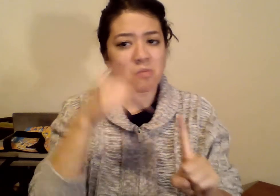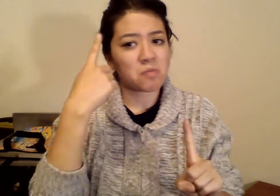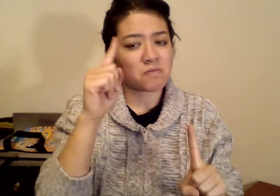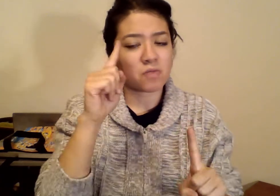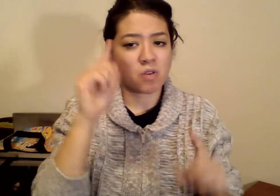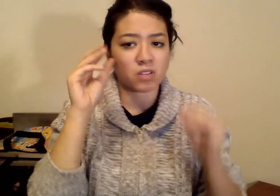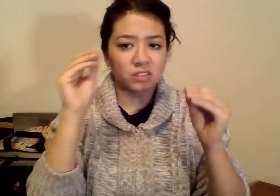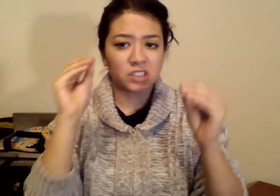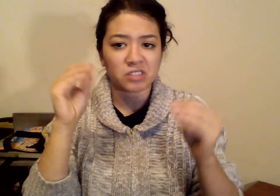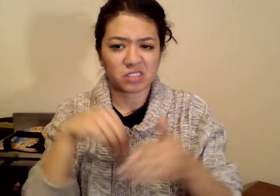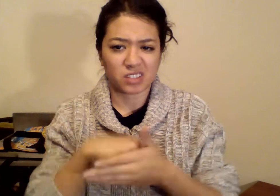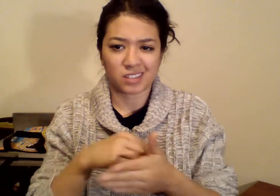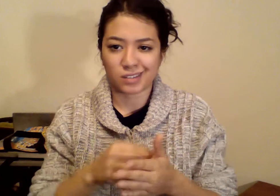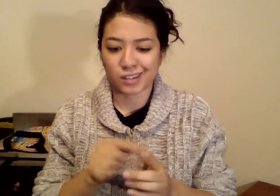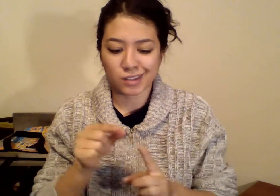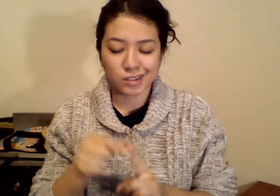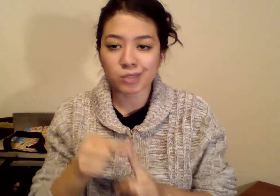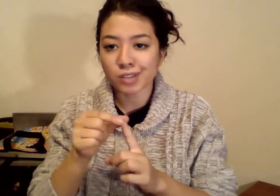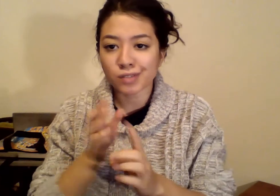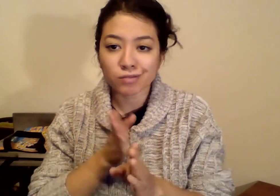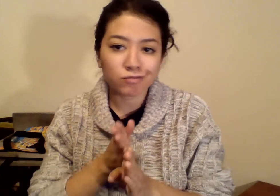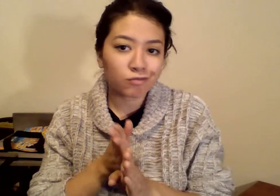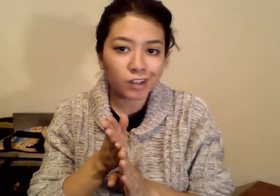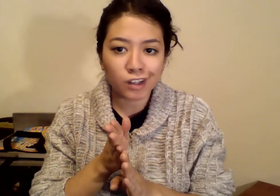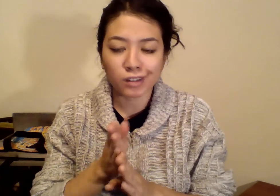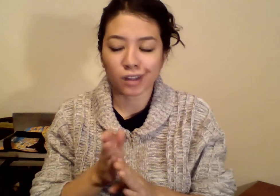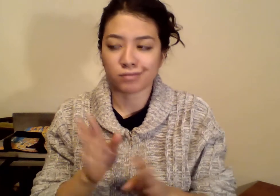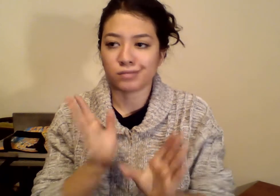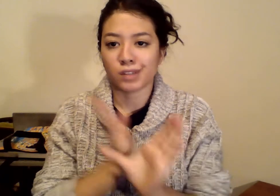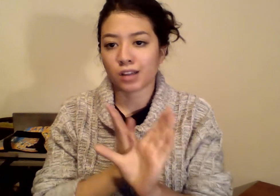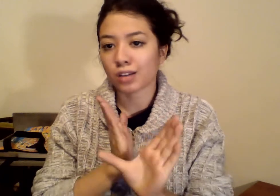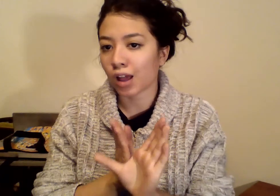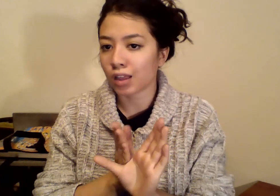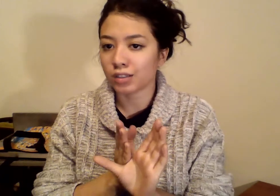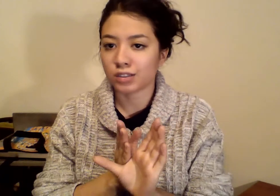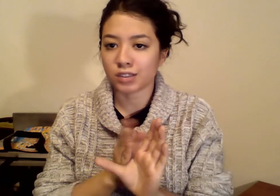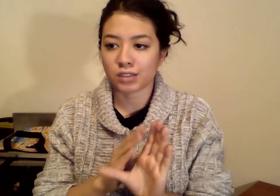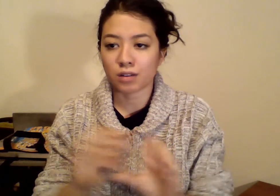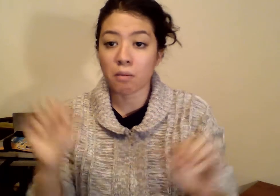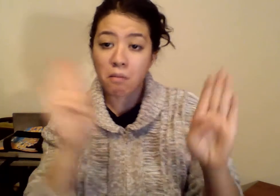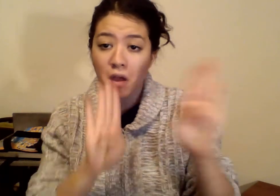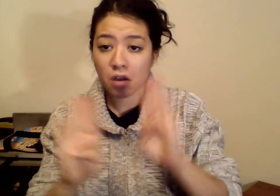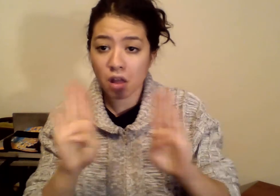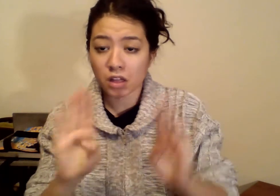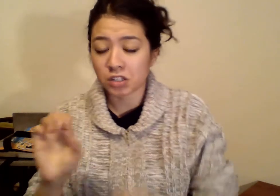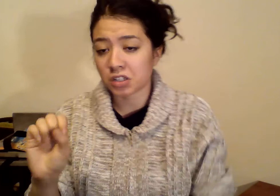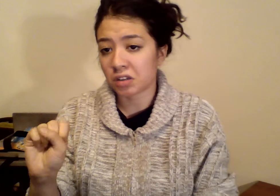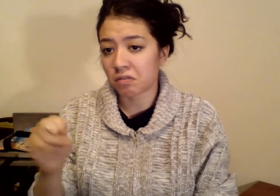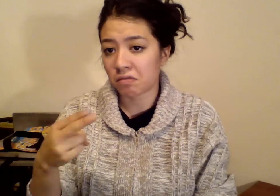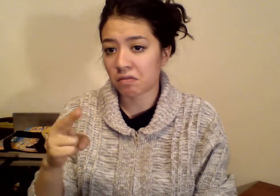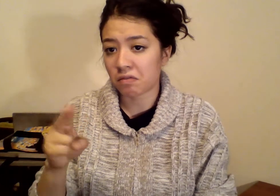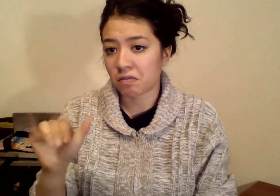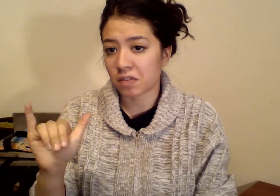psychology, sociology, biology, physics, any of the courses on the college level. And you could even try this with high